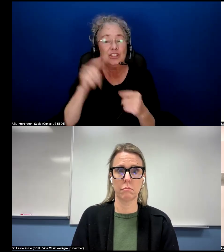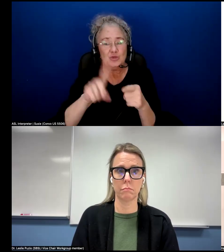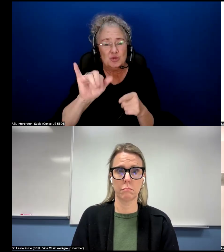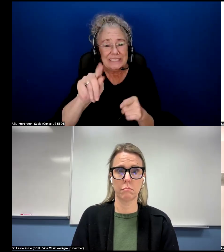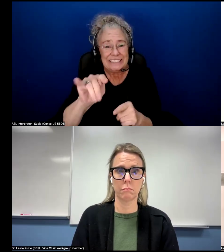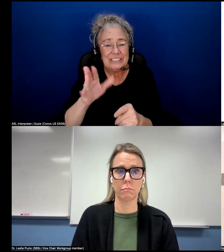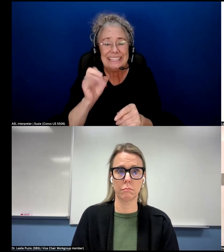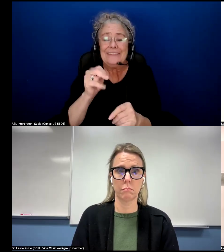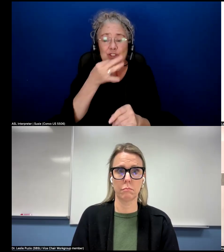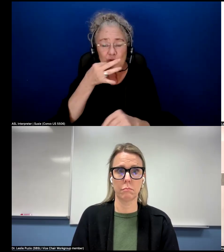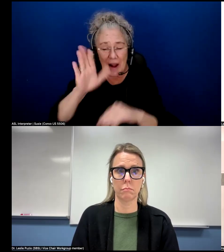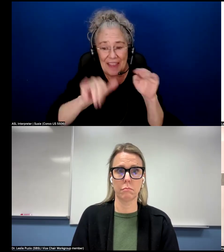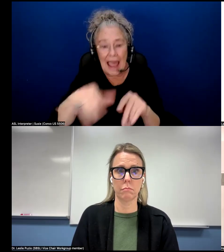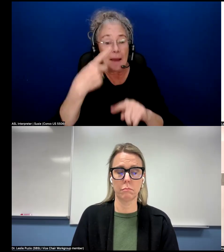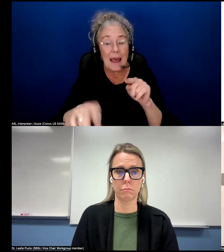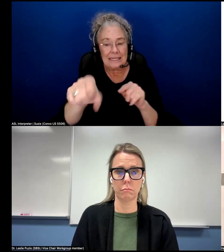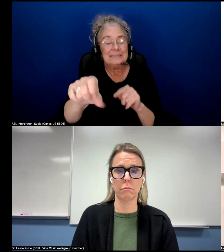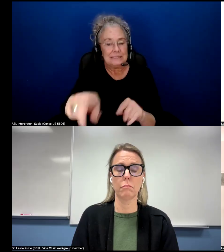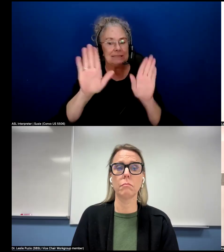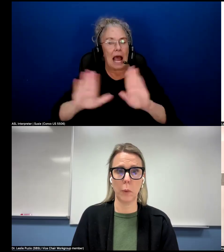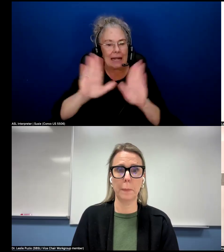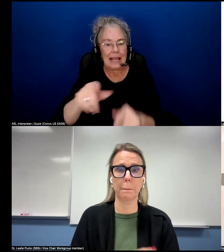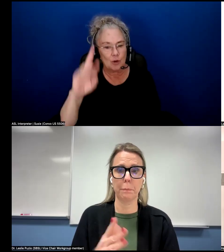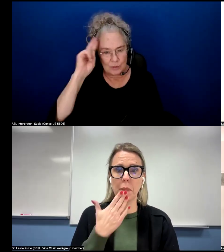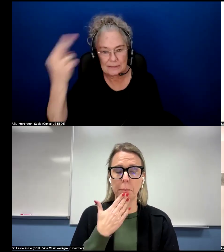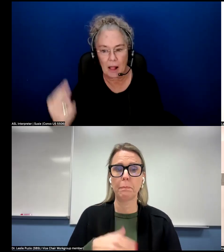But yes, I think Sunday is reasonable.